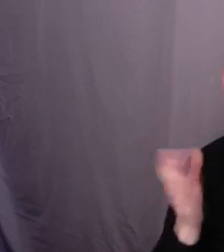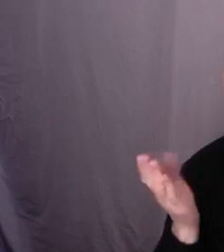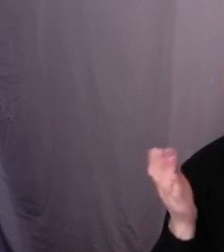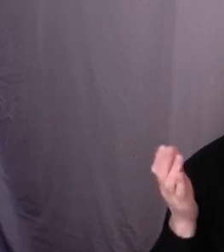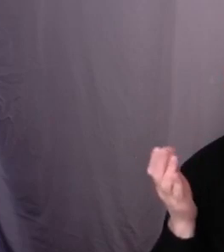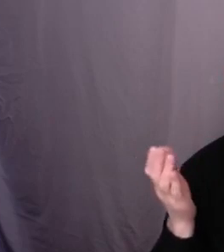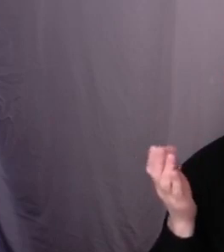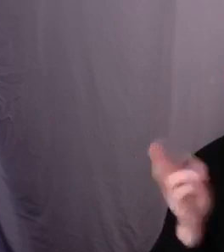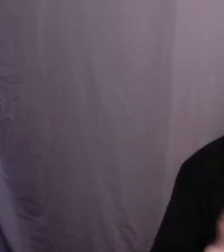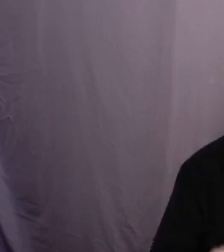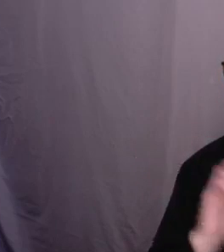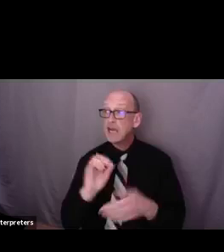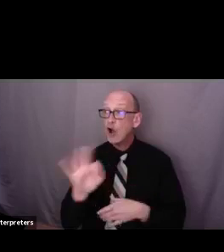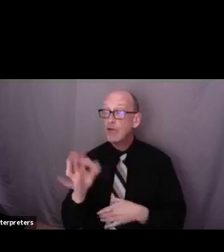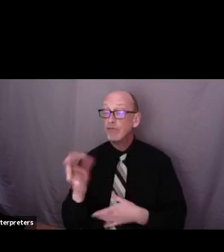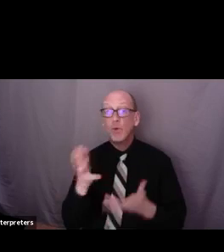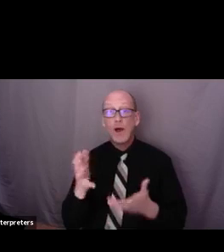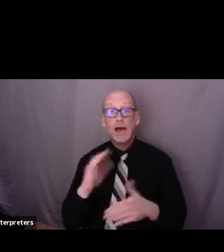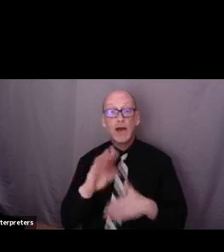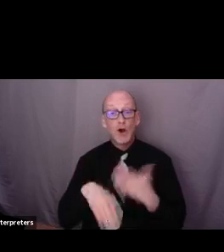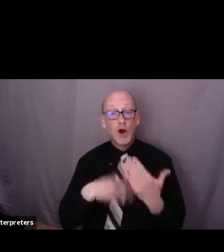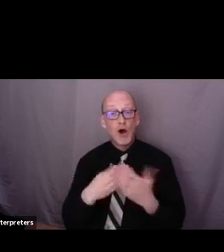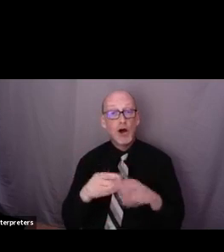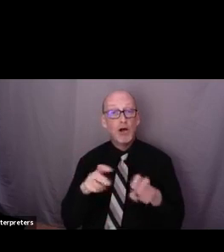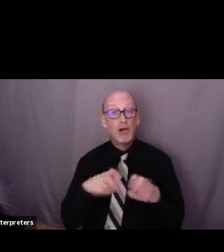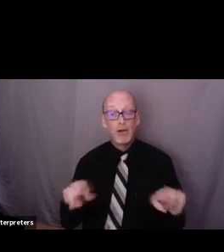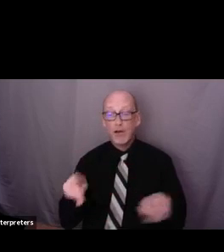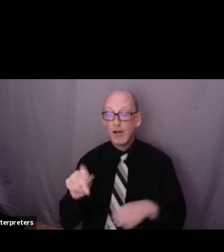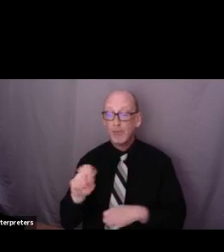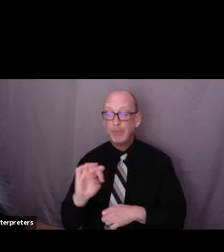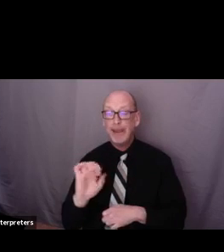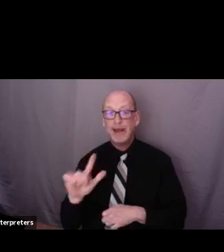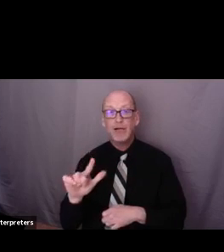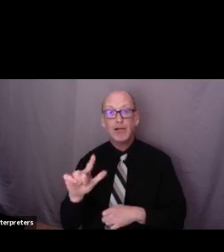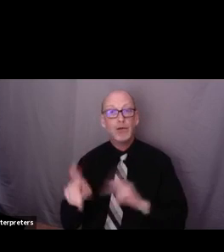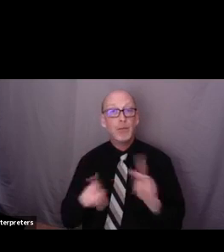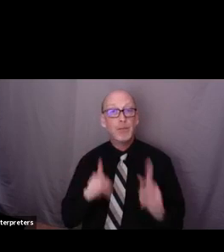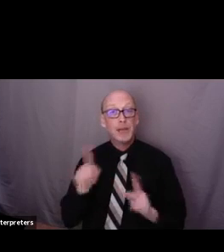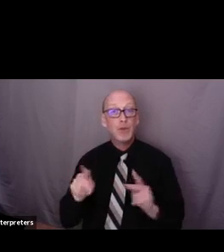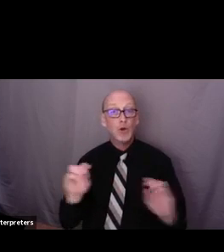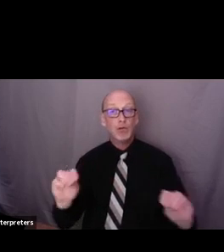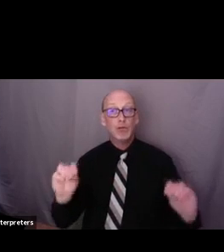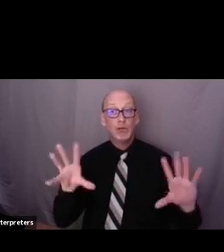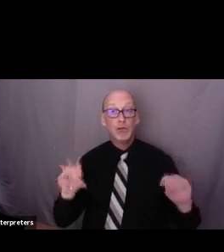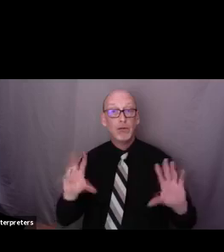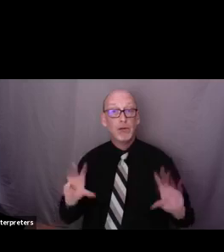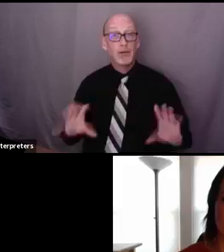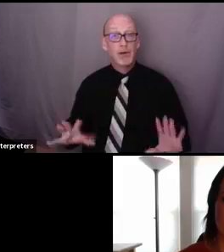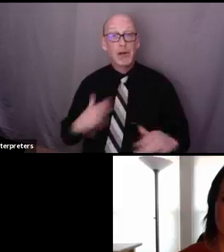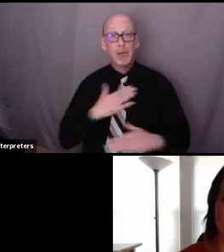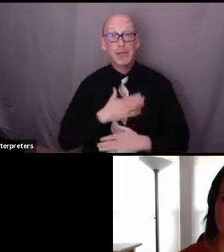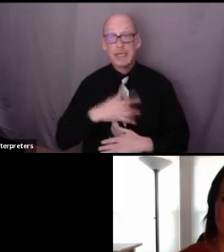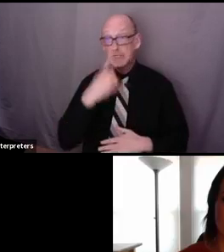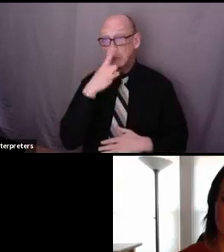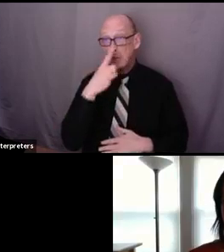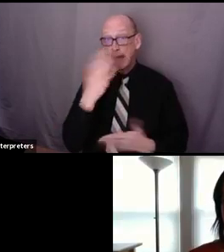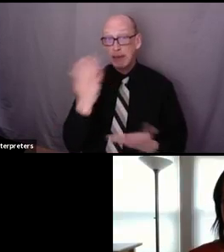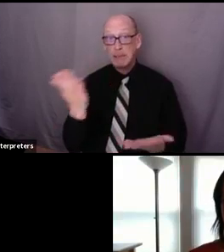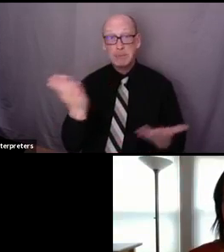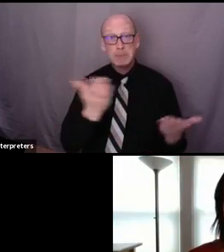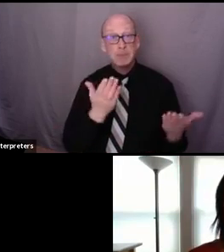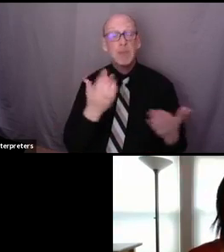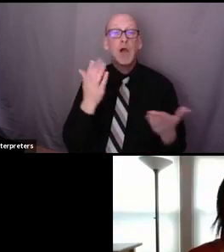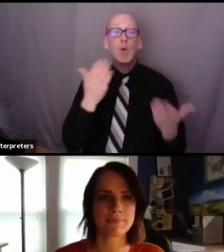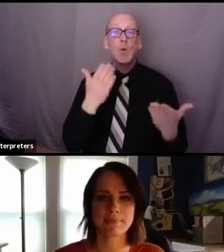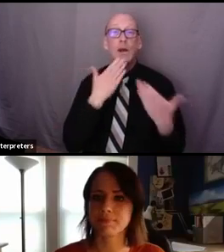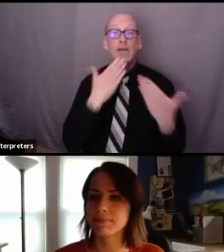Would love to have all of our panelists turn their cameras back on, if you wouldn't mind doing that. We want to